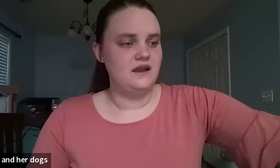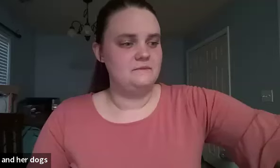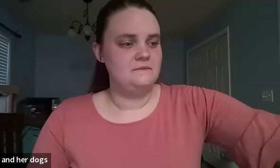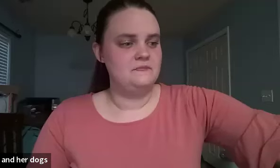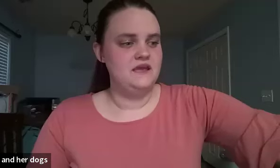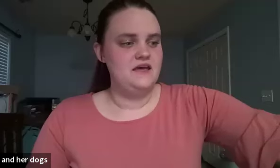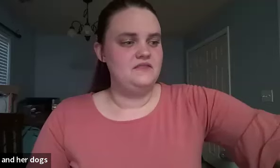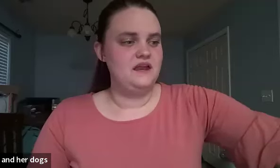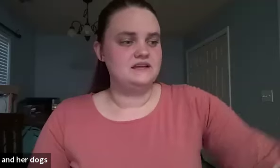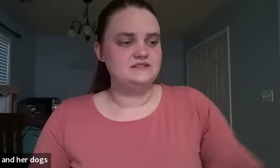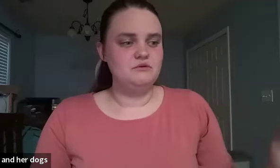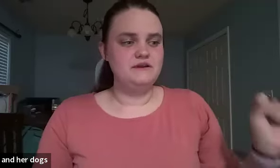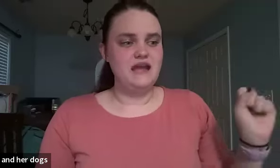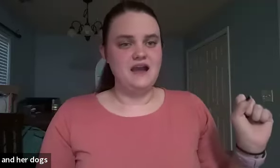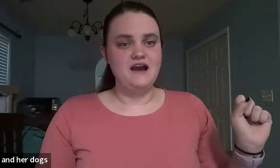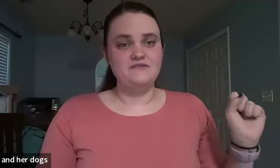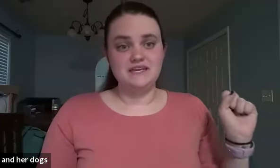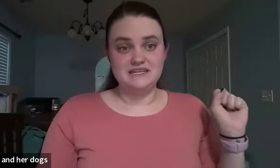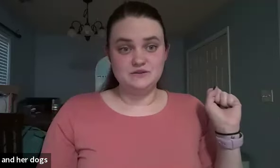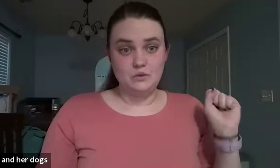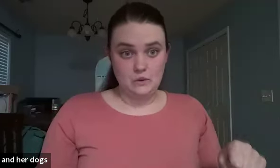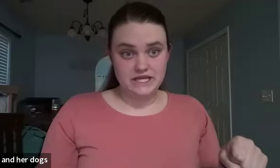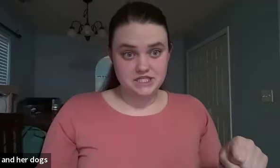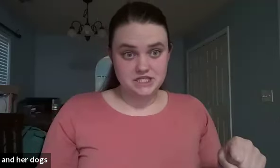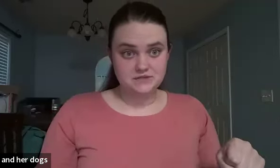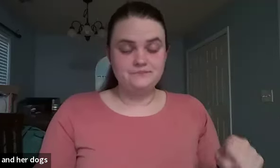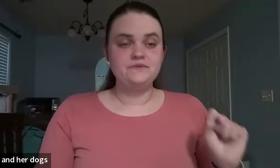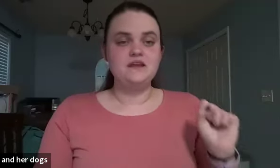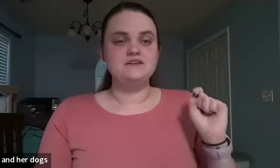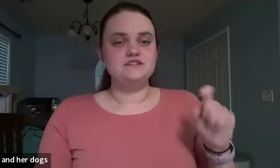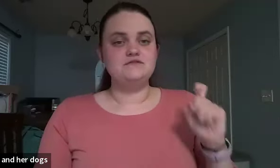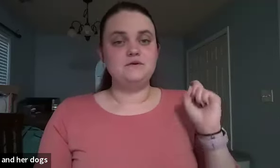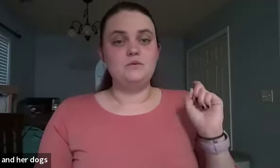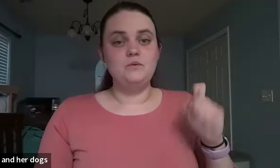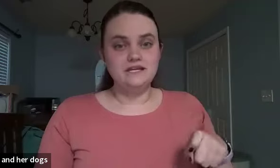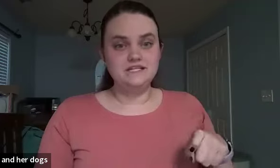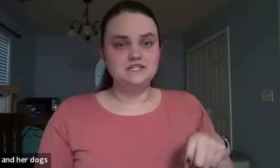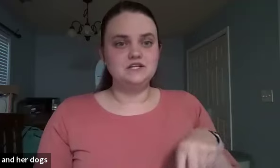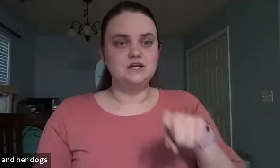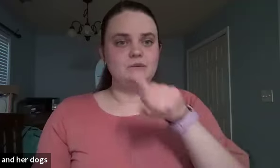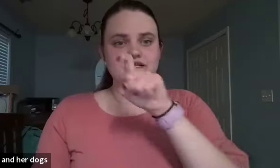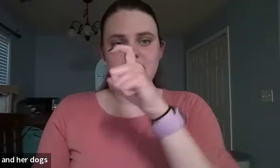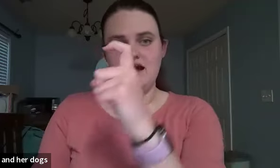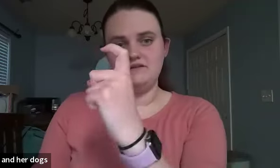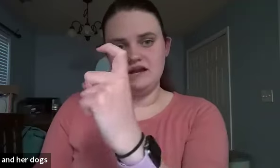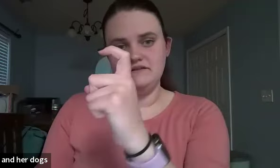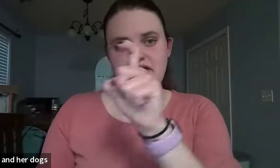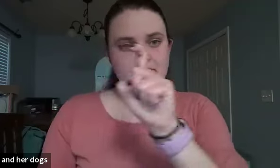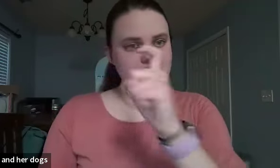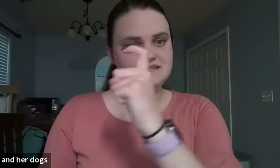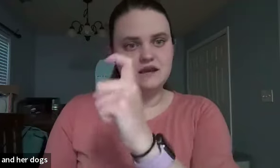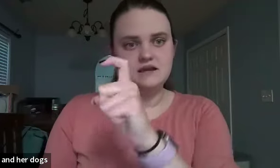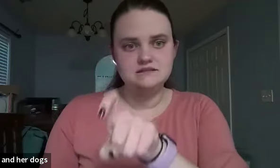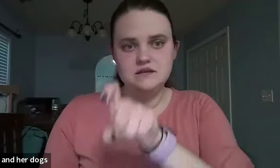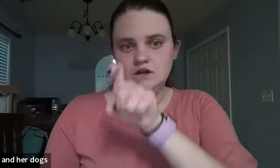Okay. The next one we have is witch. So for witch, you're going to have kind of like that bent X.